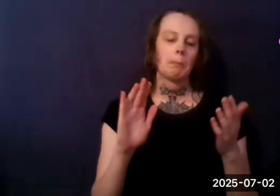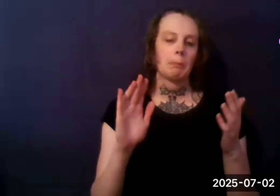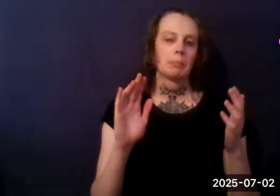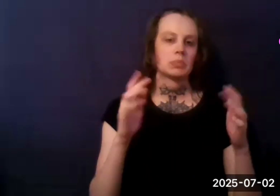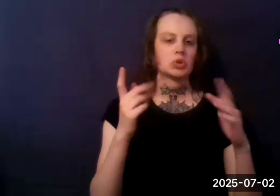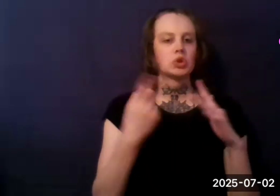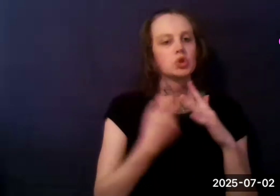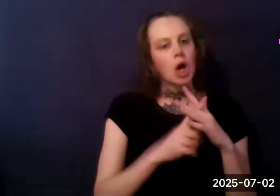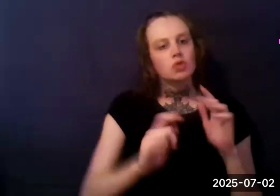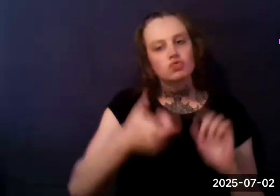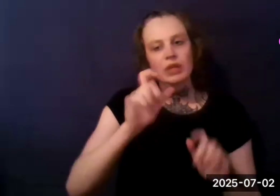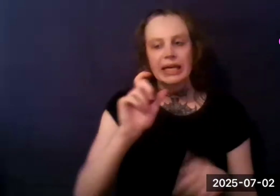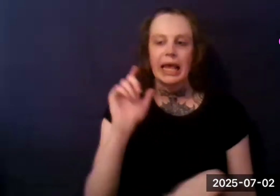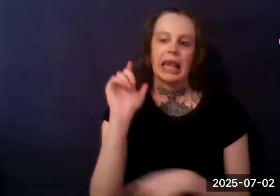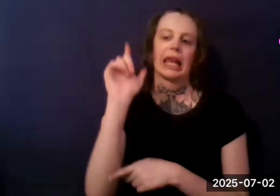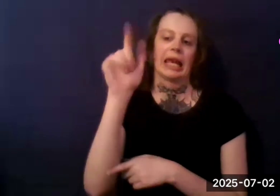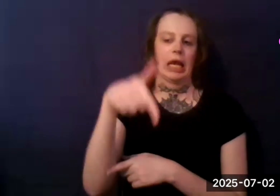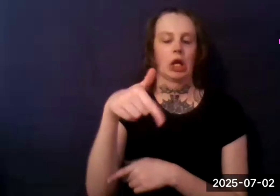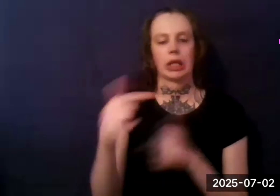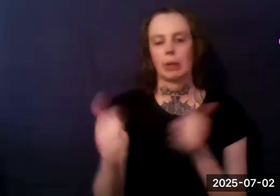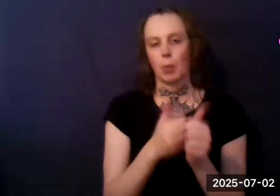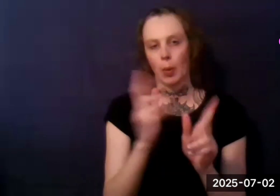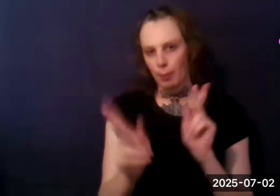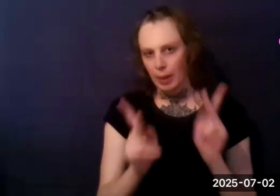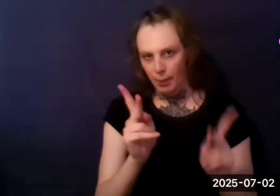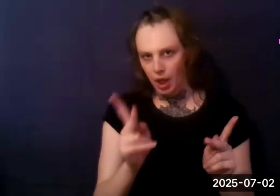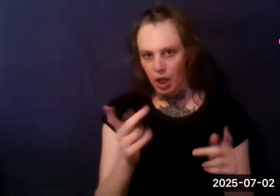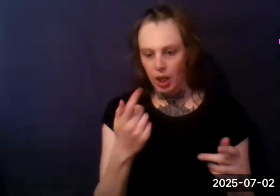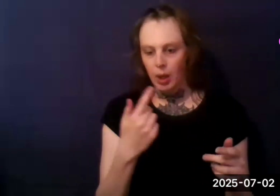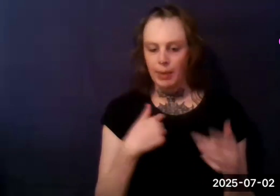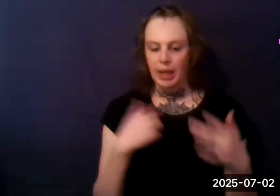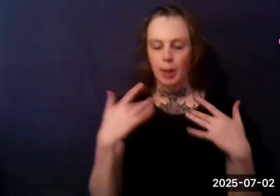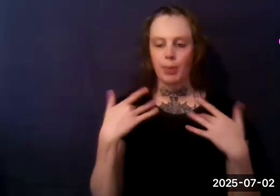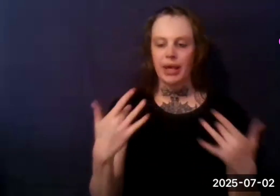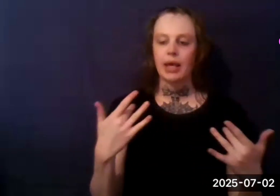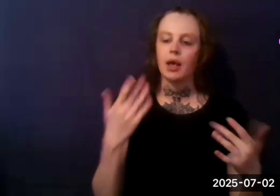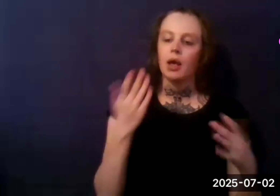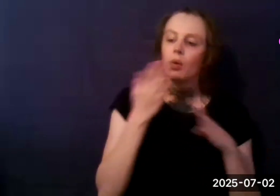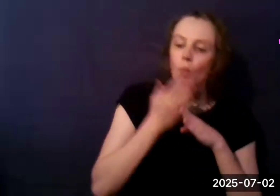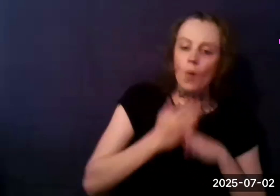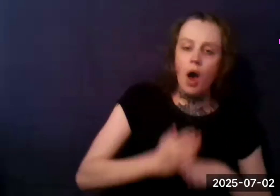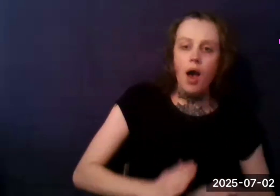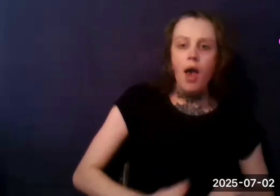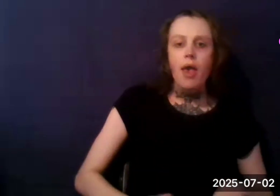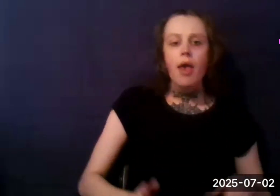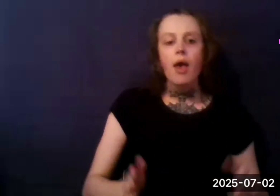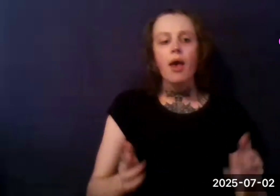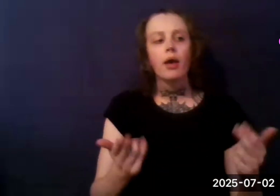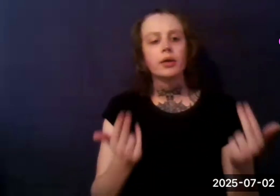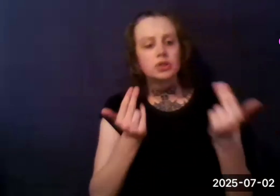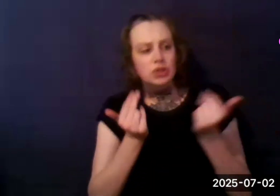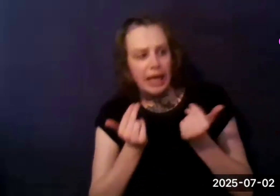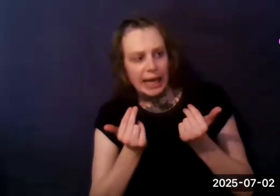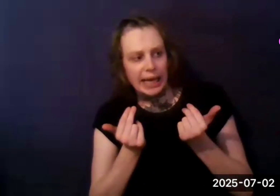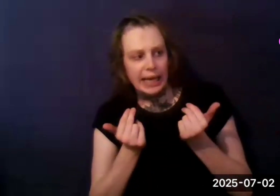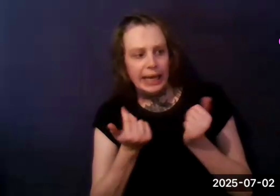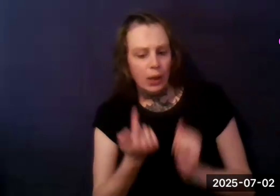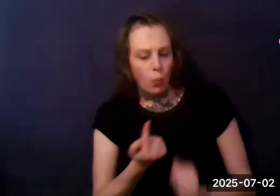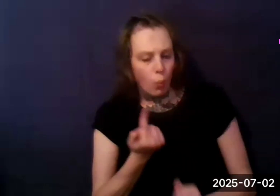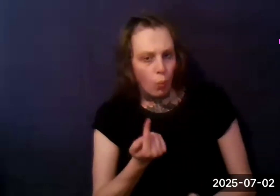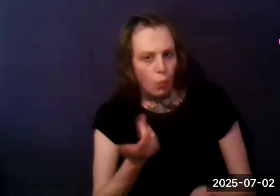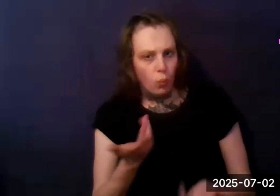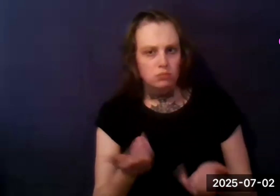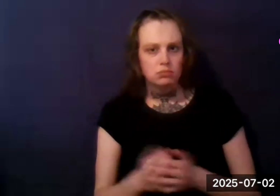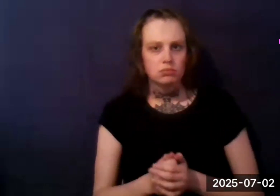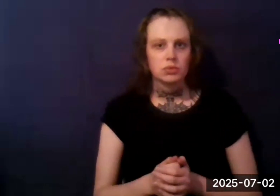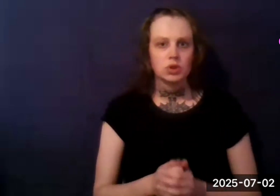sheltered. When I was younger, we moved around a lot, so I kind of like kept to myself. So I didn't really start drinking outside of